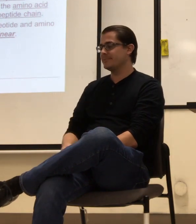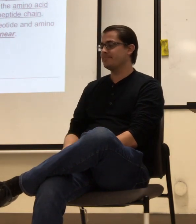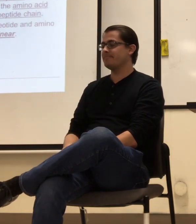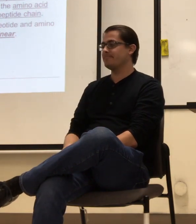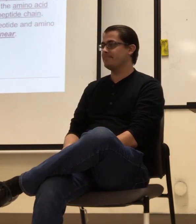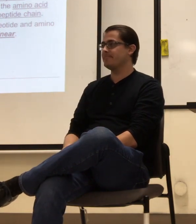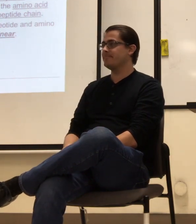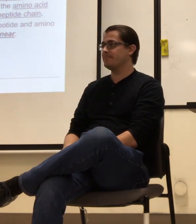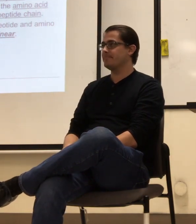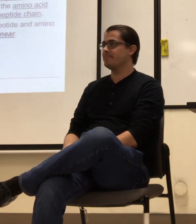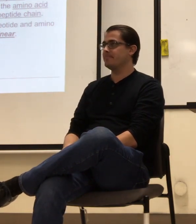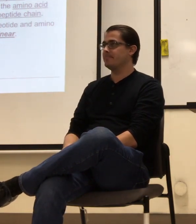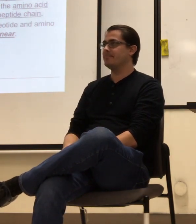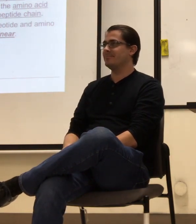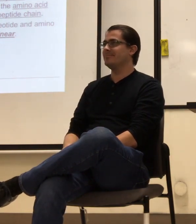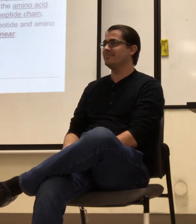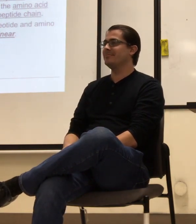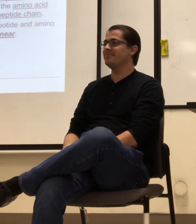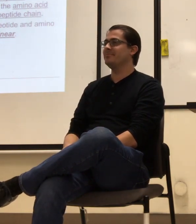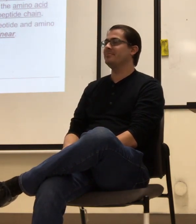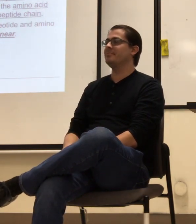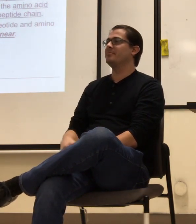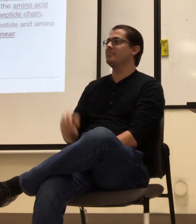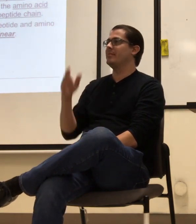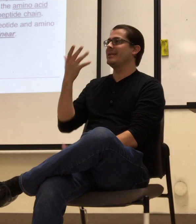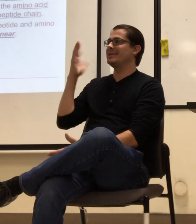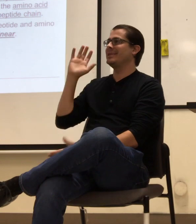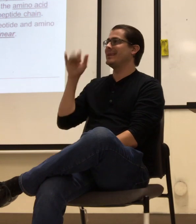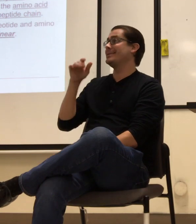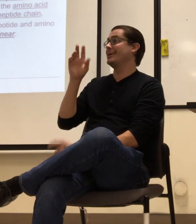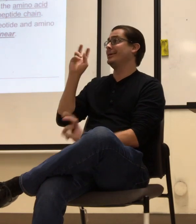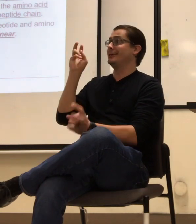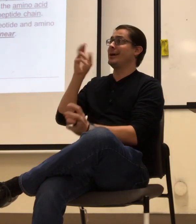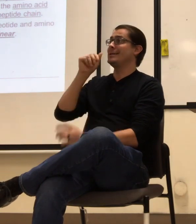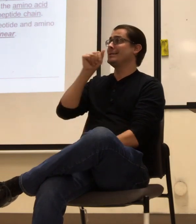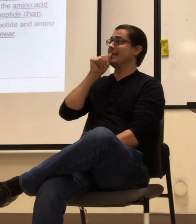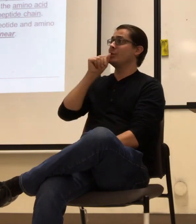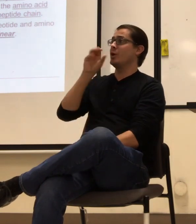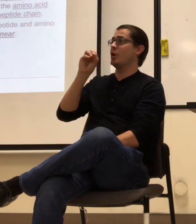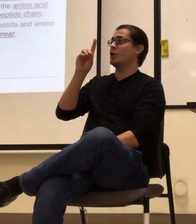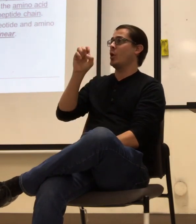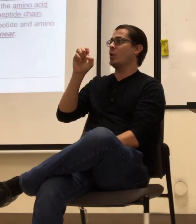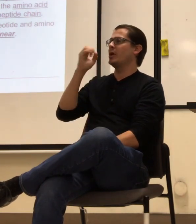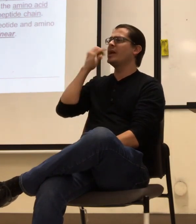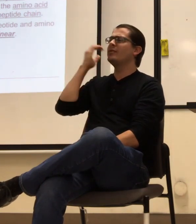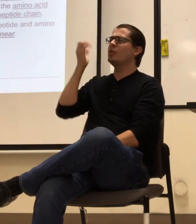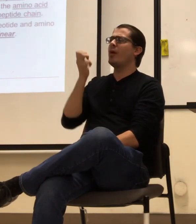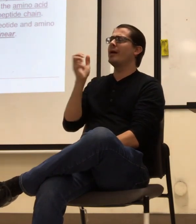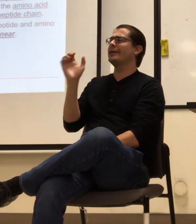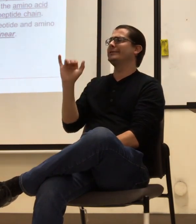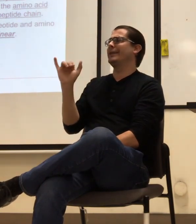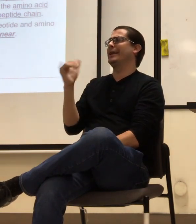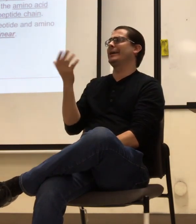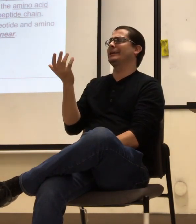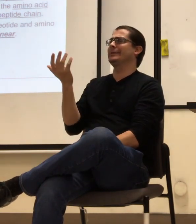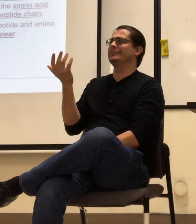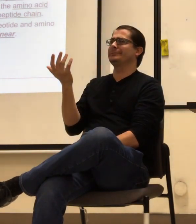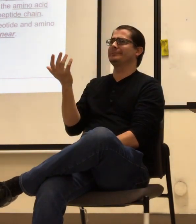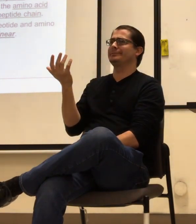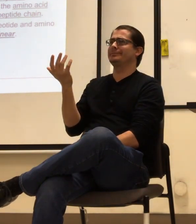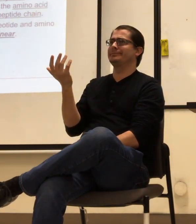26. Okay? So that's it. That's our secret code. And if you wanted to, like,